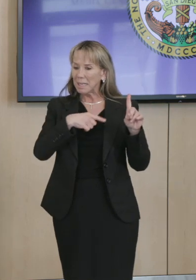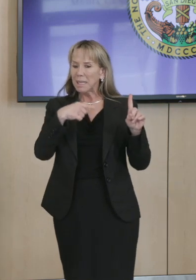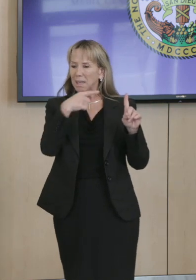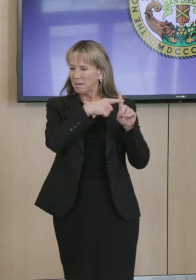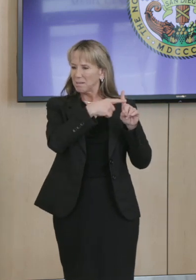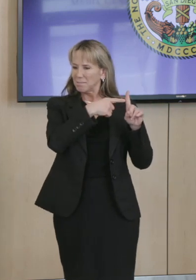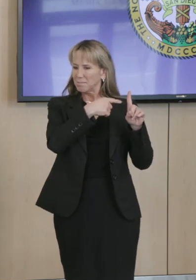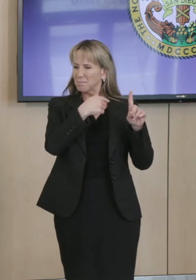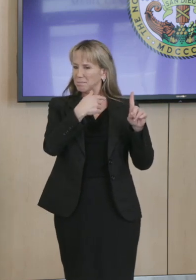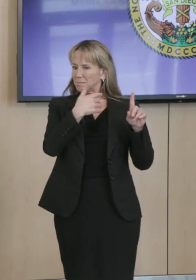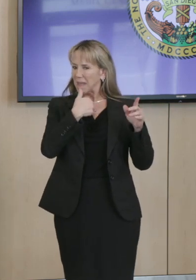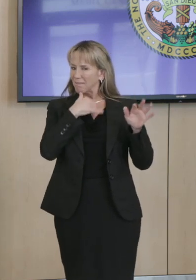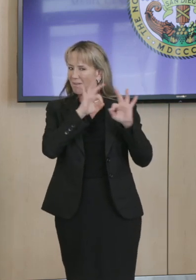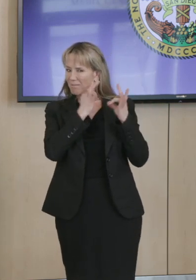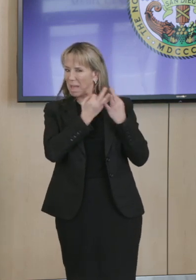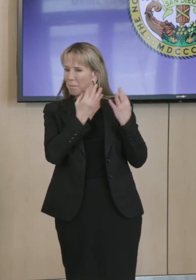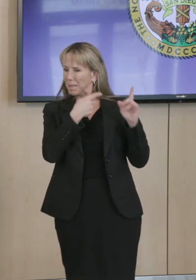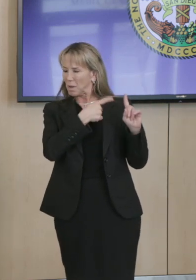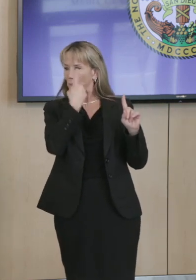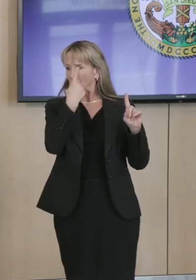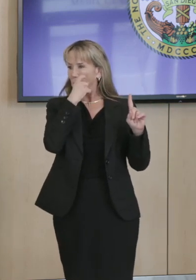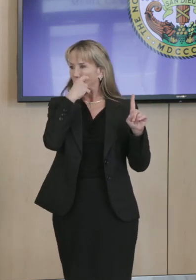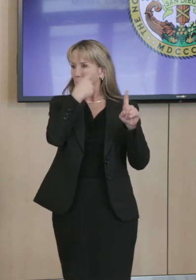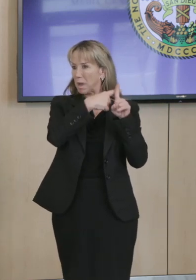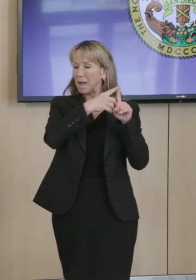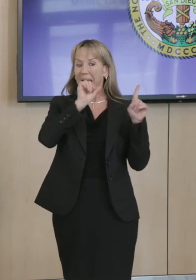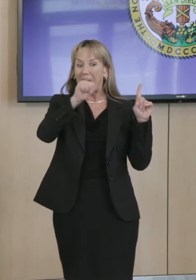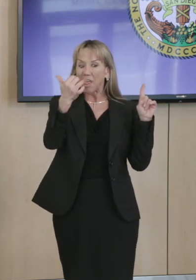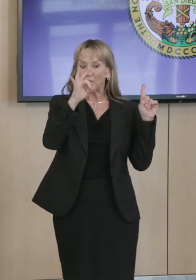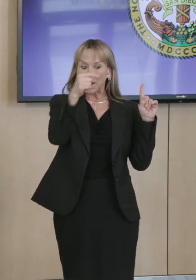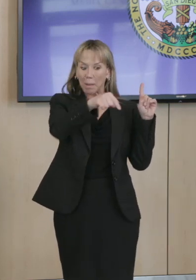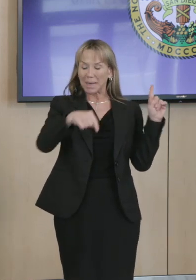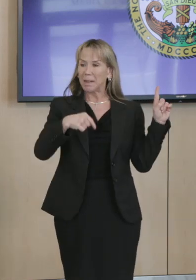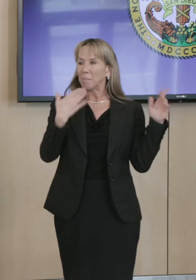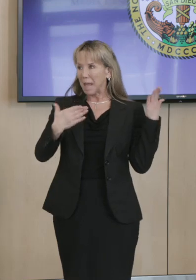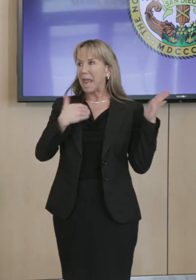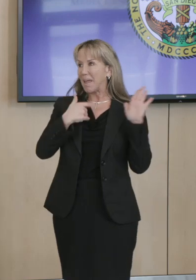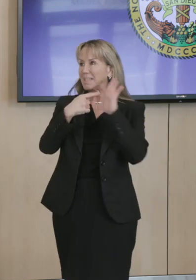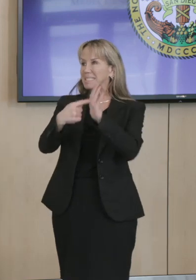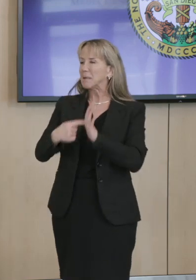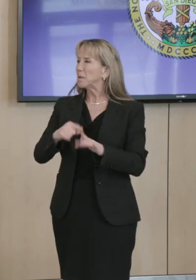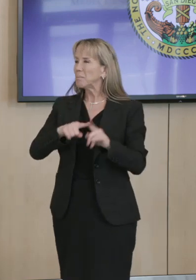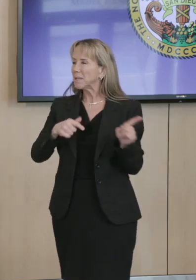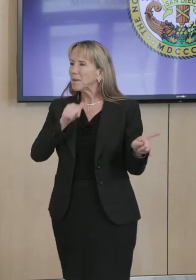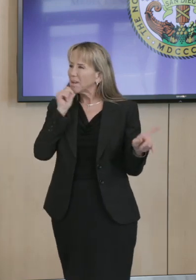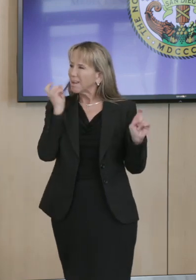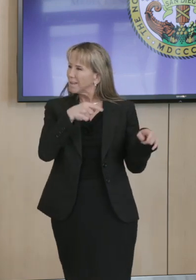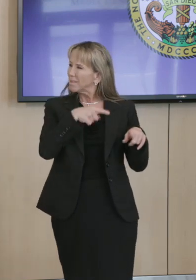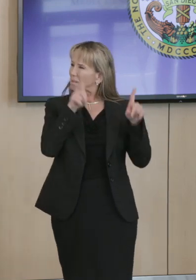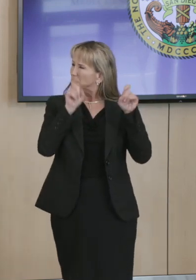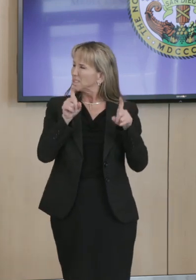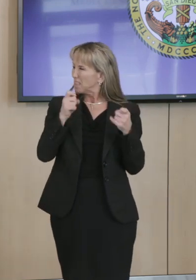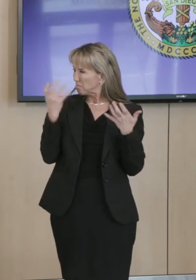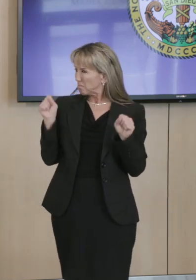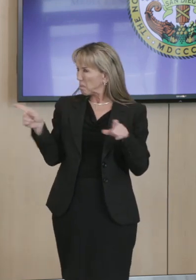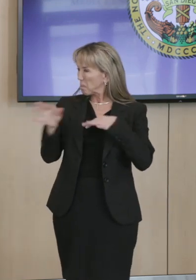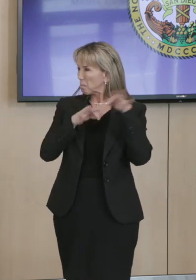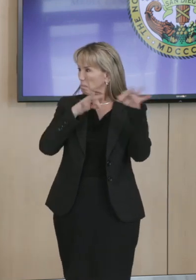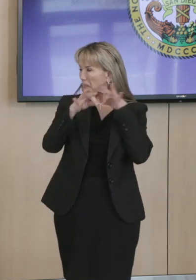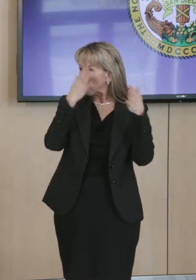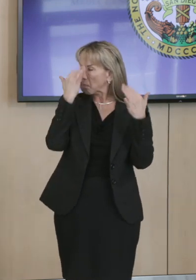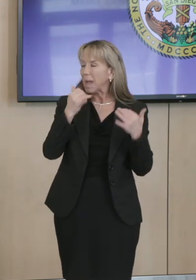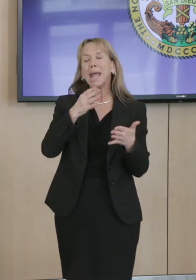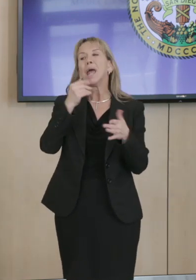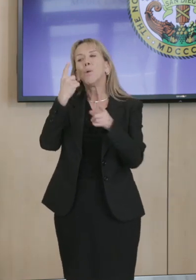symptoms. Can you speak to why that's the case? And also, can you state the number of people in the county that health officials believe